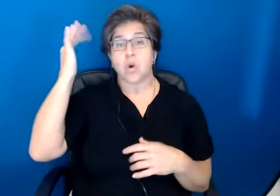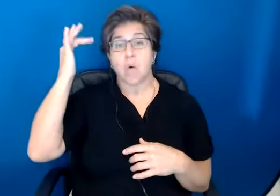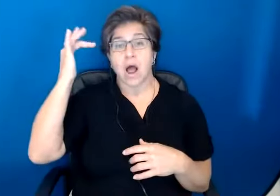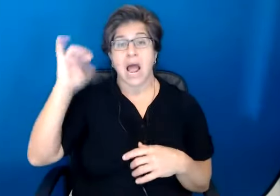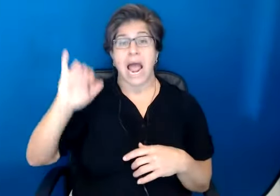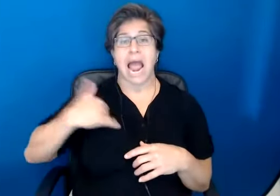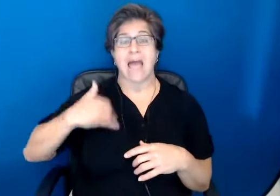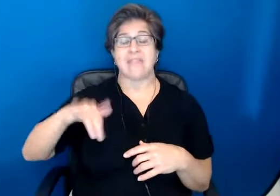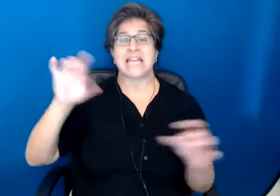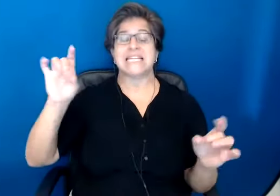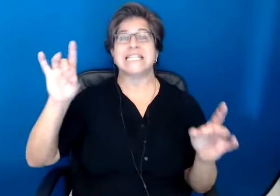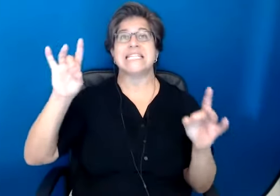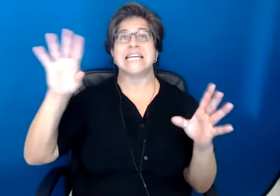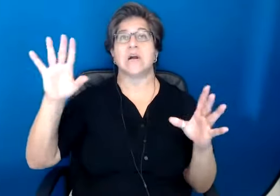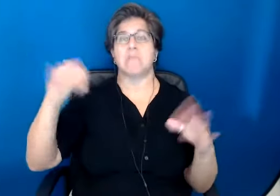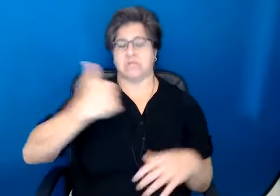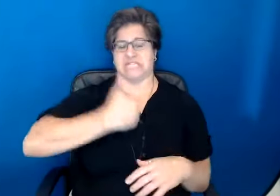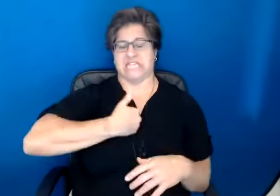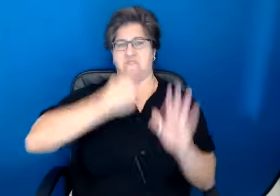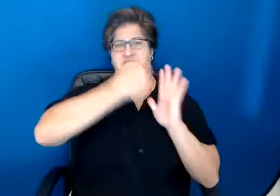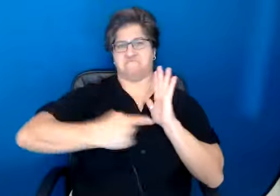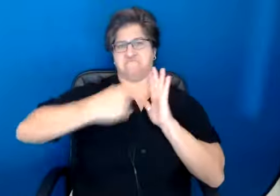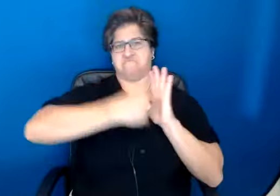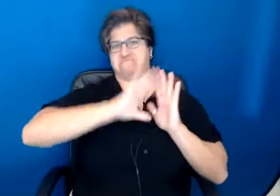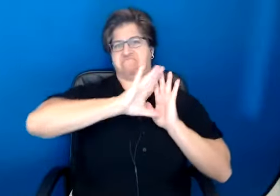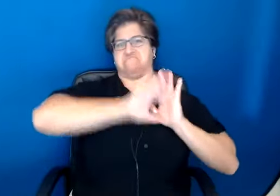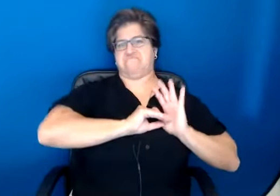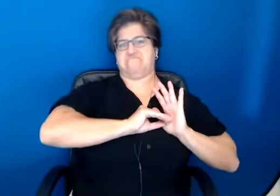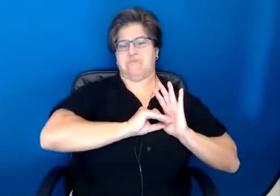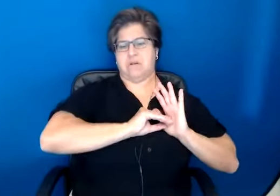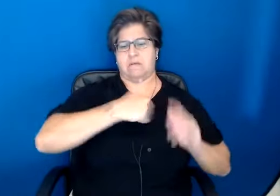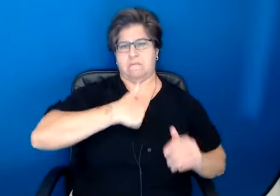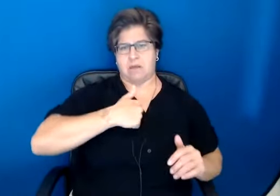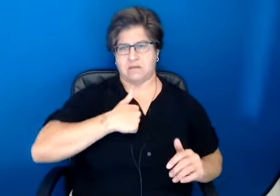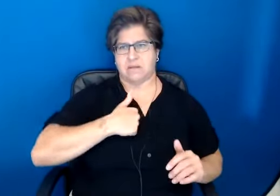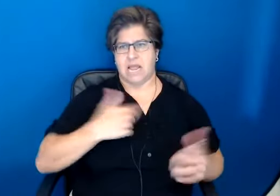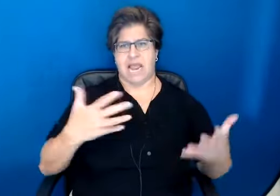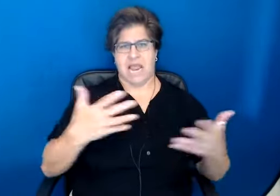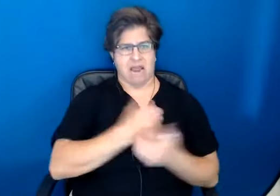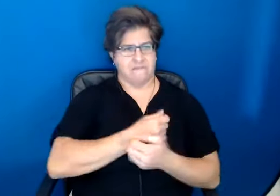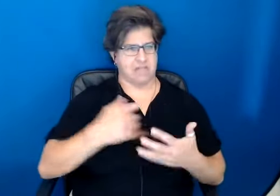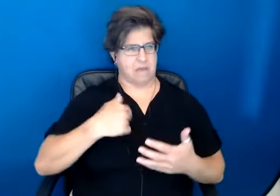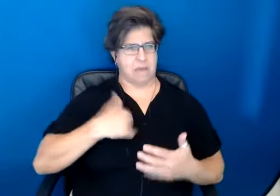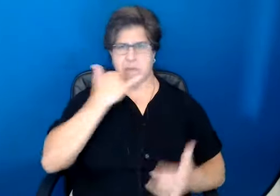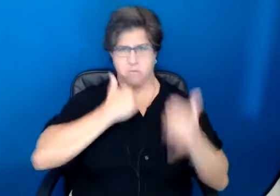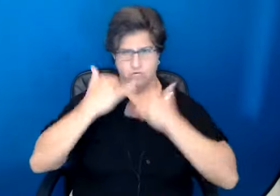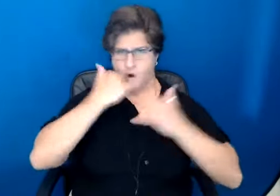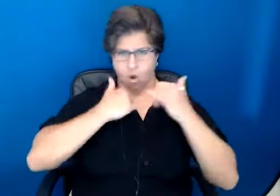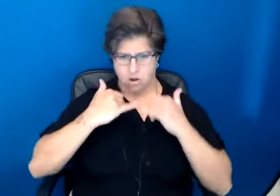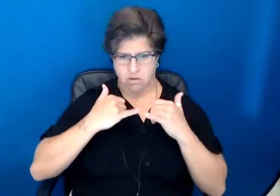stick around for maybe 5 years, but I never ever did the steps. I just used to think the steps was step 4, and